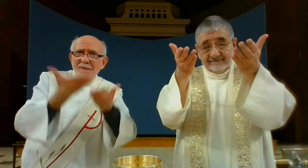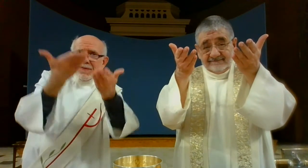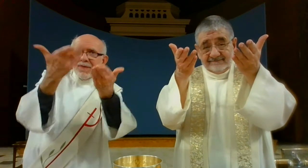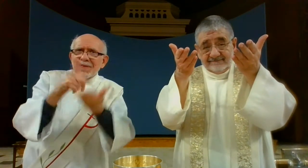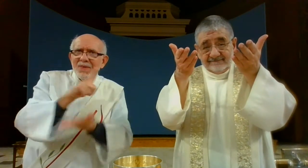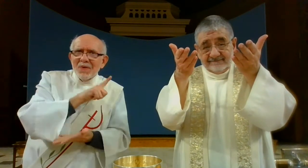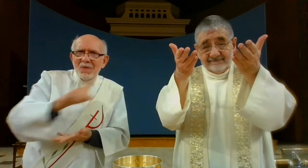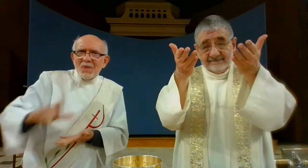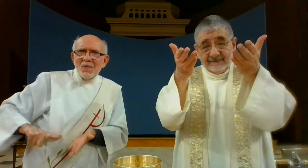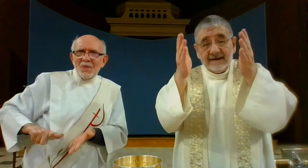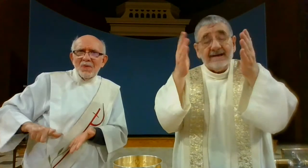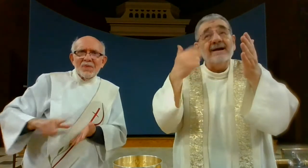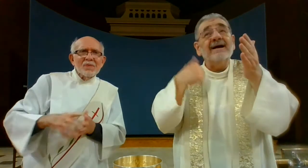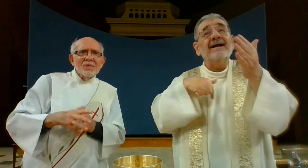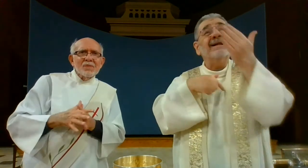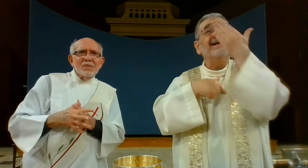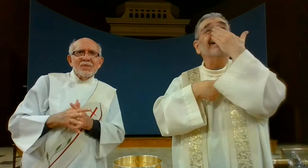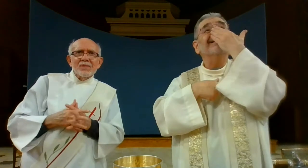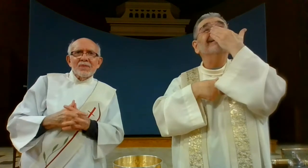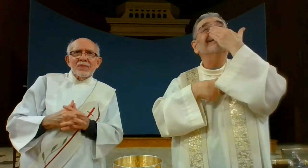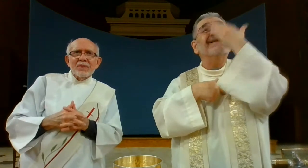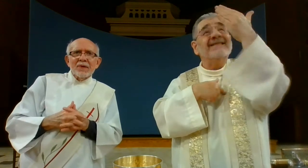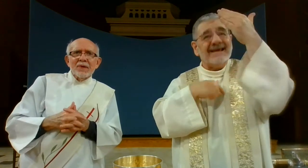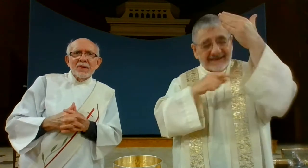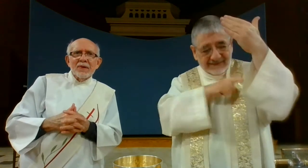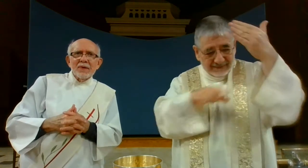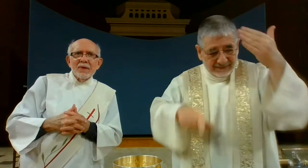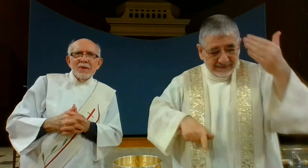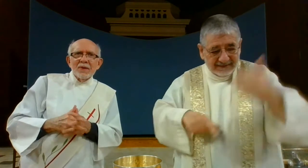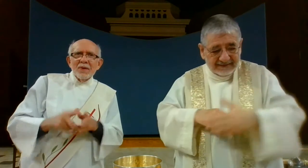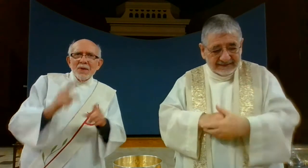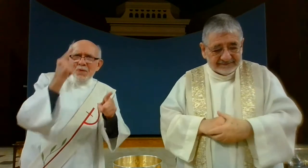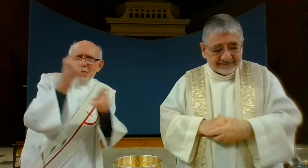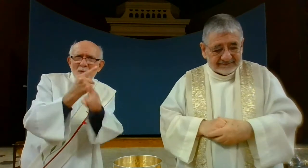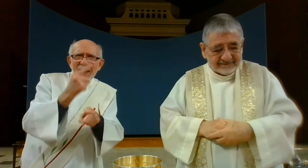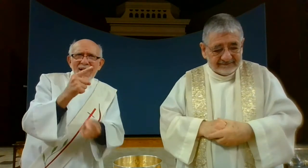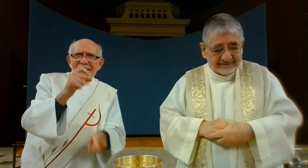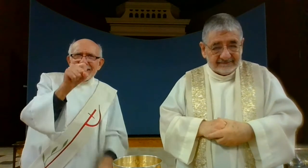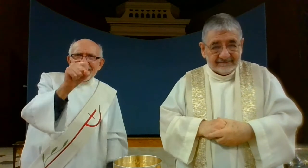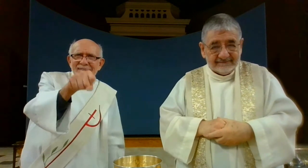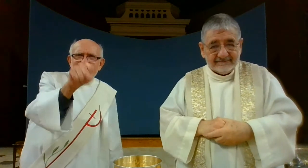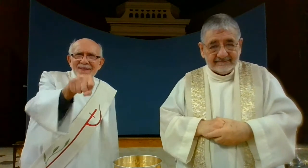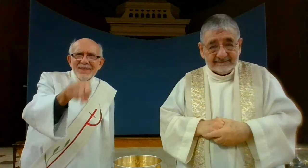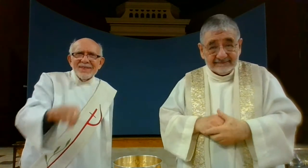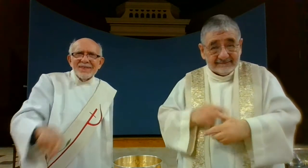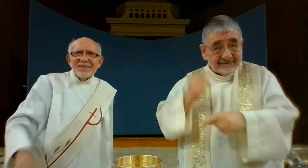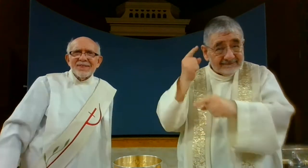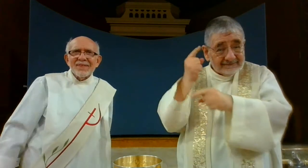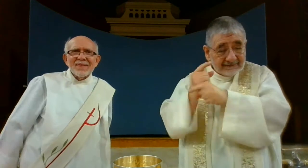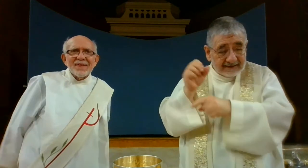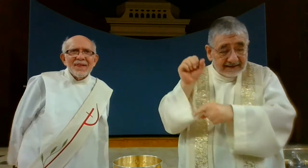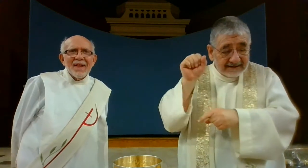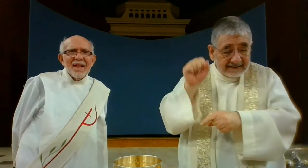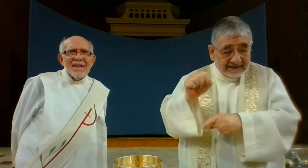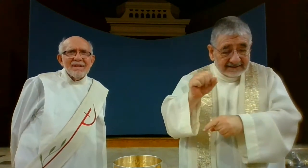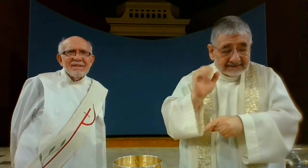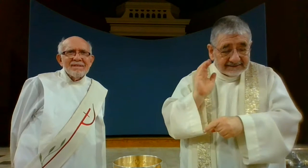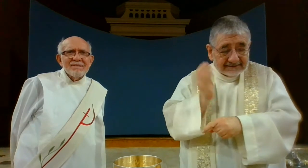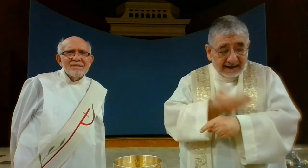up to the Lord. It is right to give thanks to the Lord. It is right and just. It